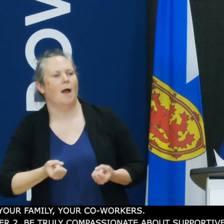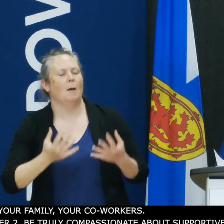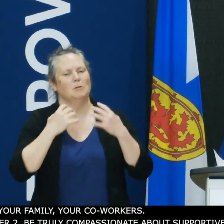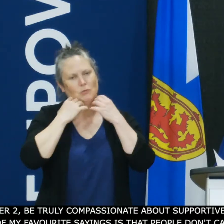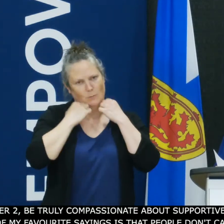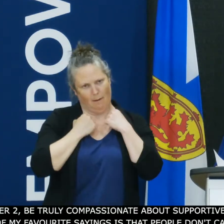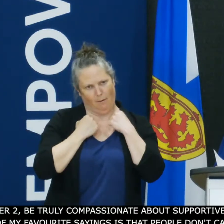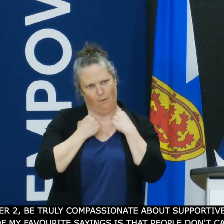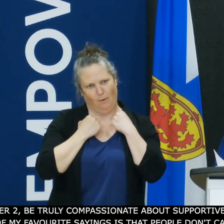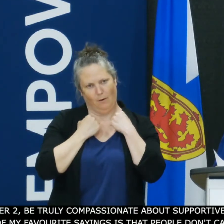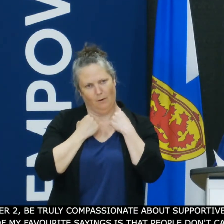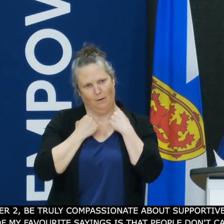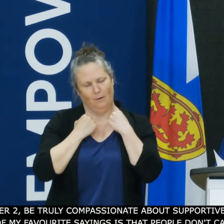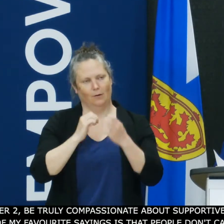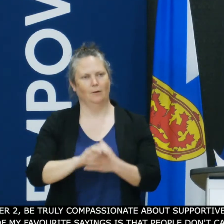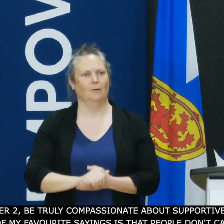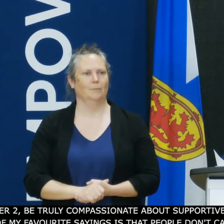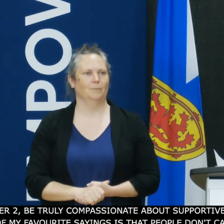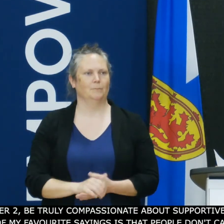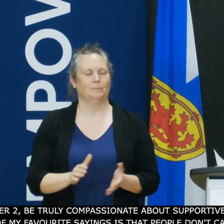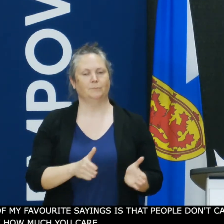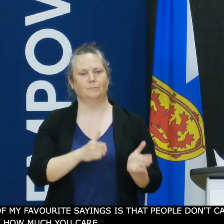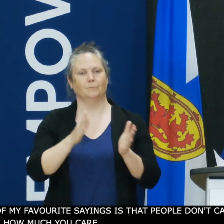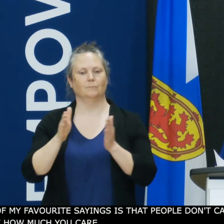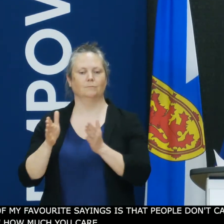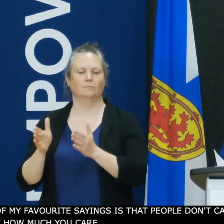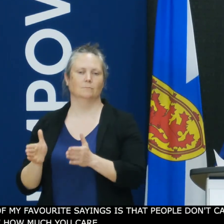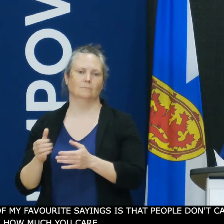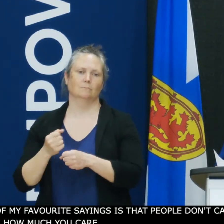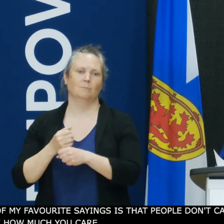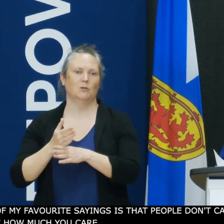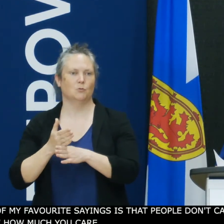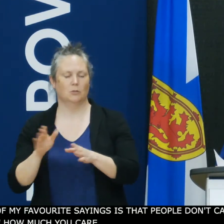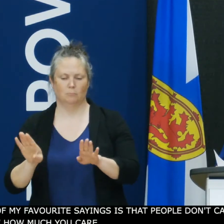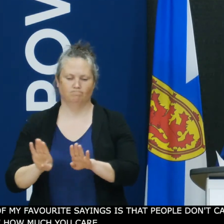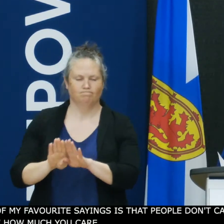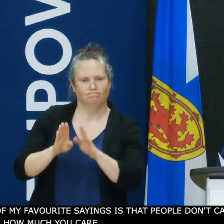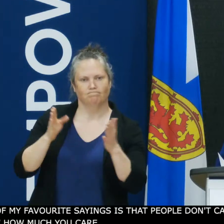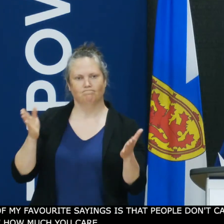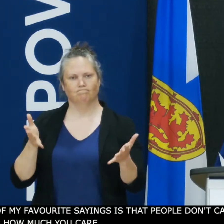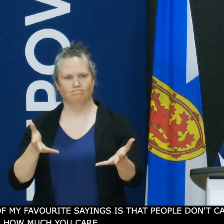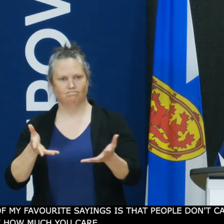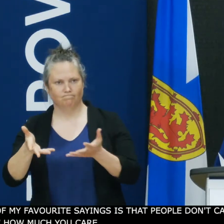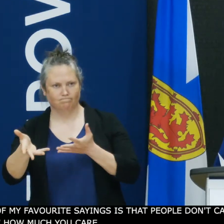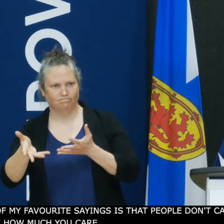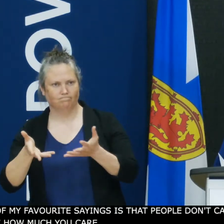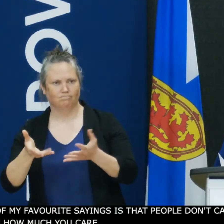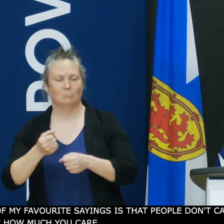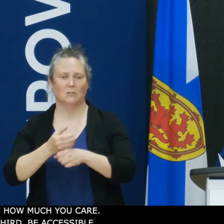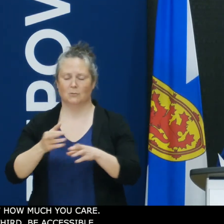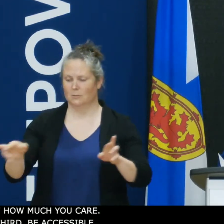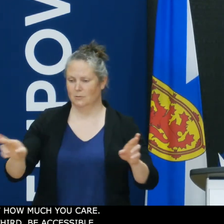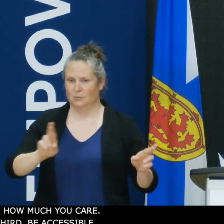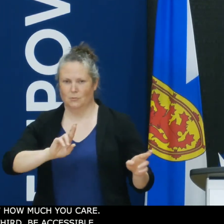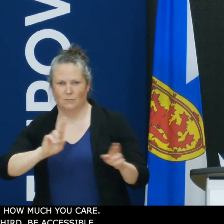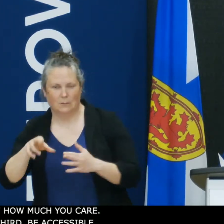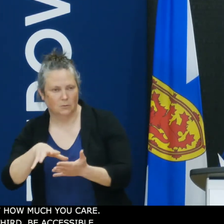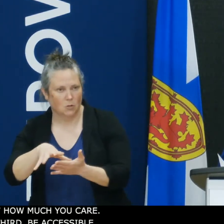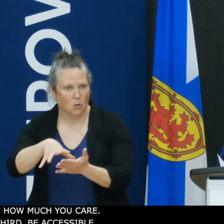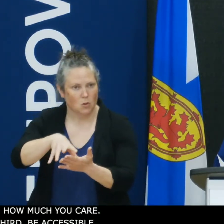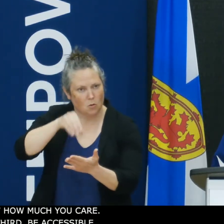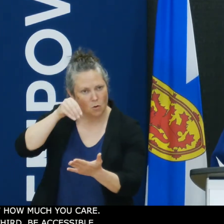care. And 3rd, be accessible. Be always open and willing to